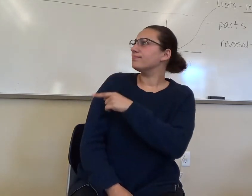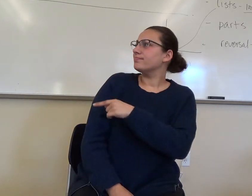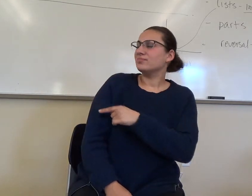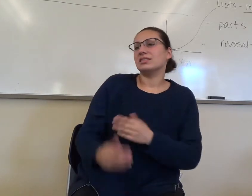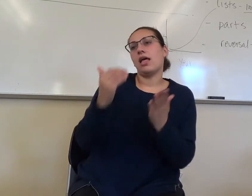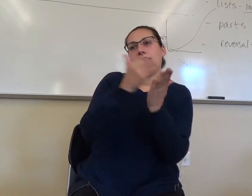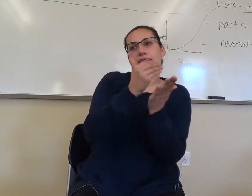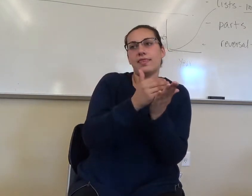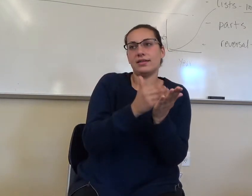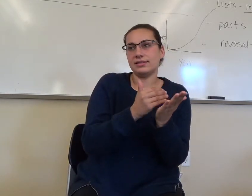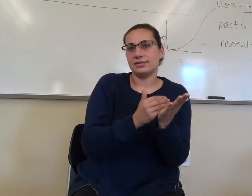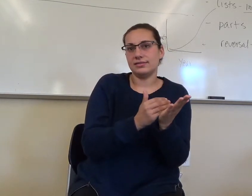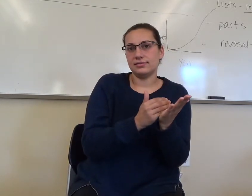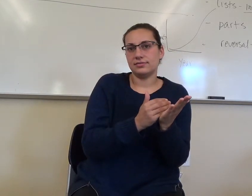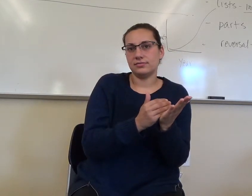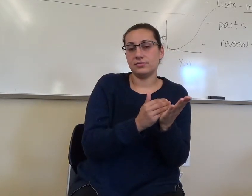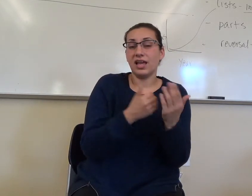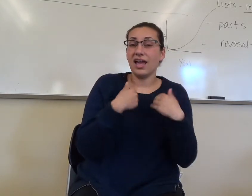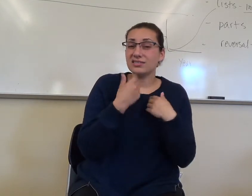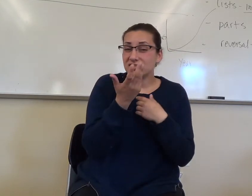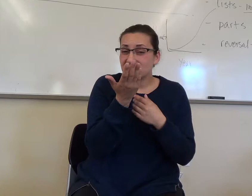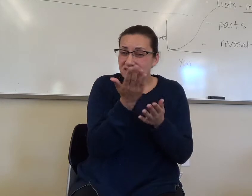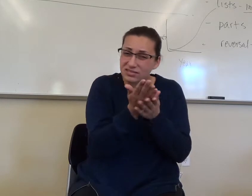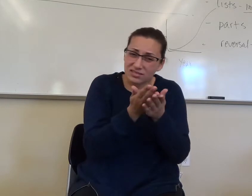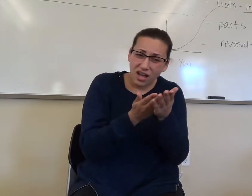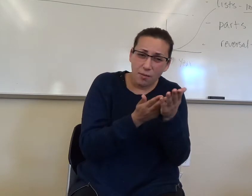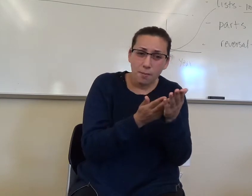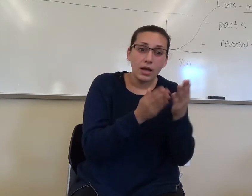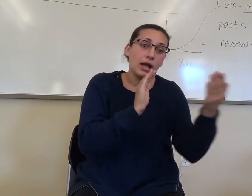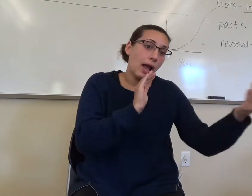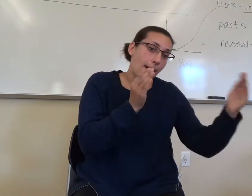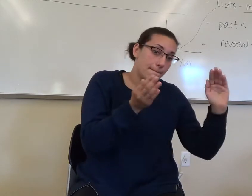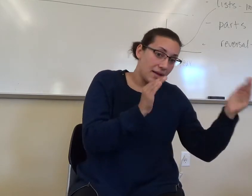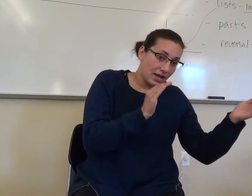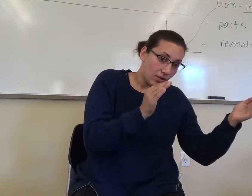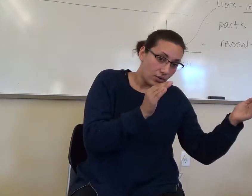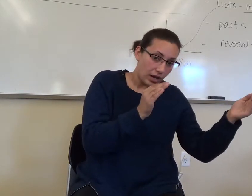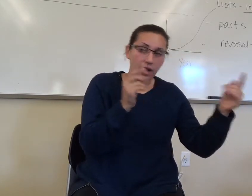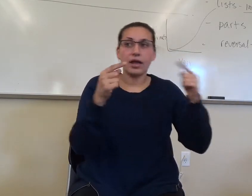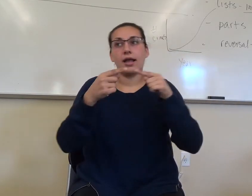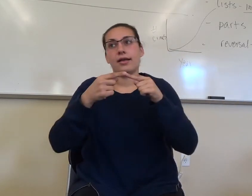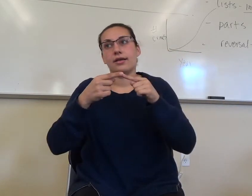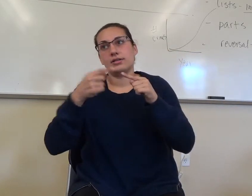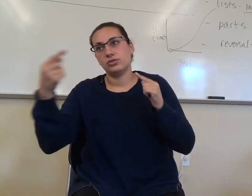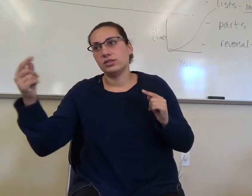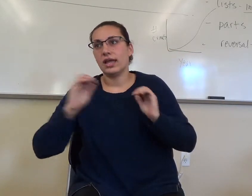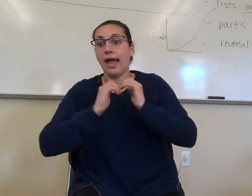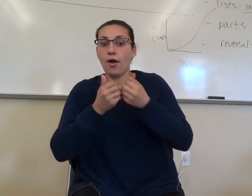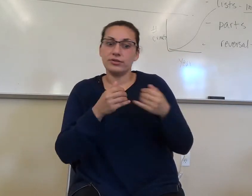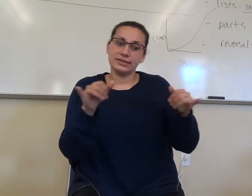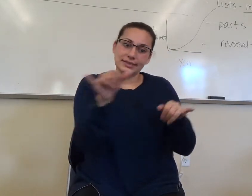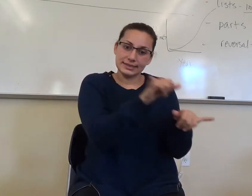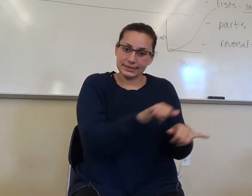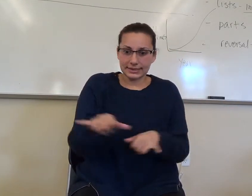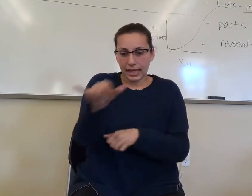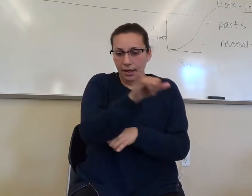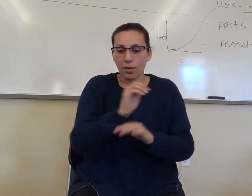guess it has some compare contrast because it's comparing the different types of plotting properties. No